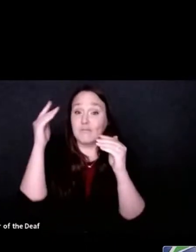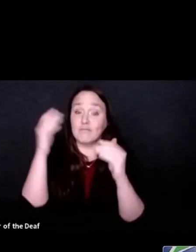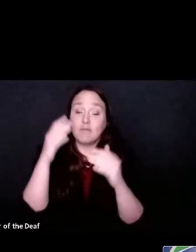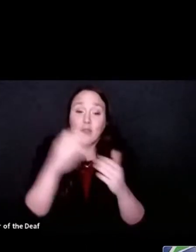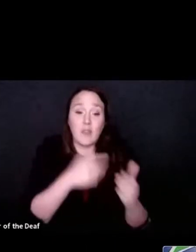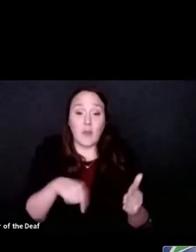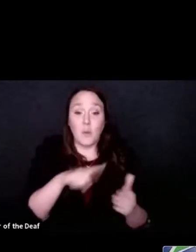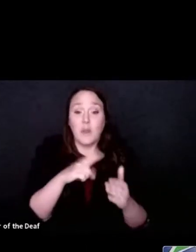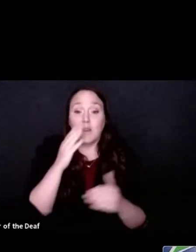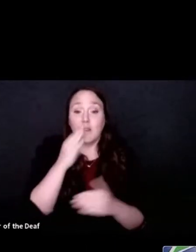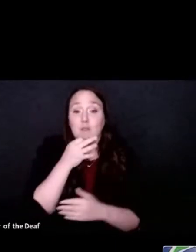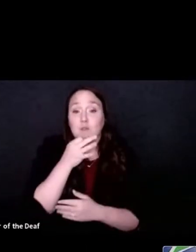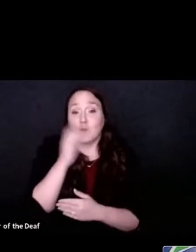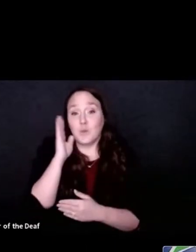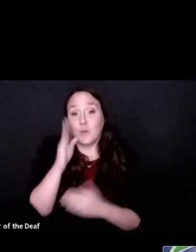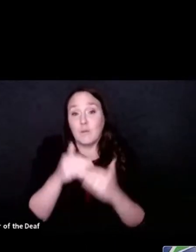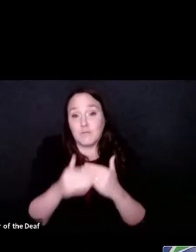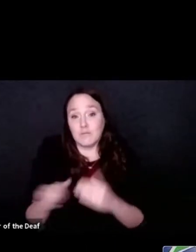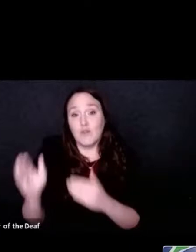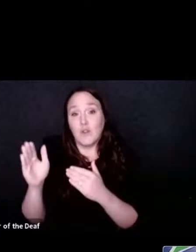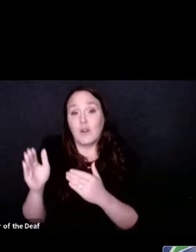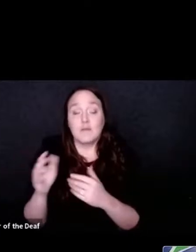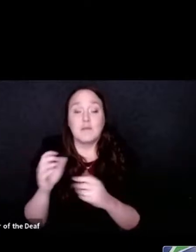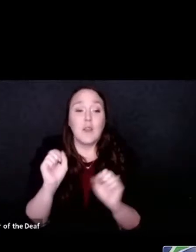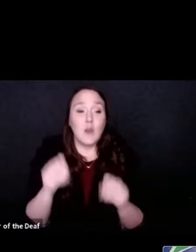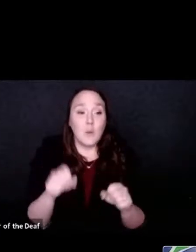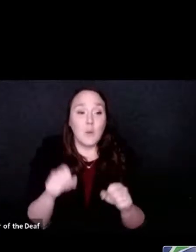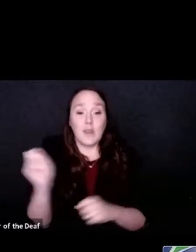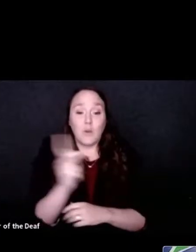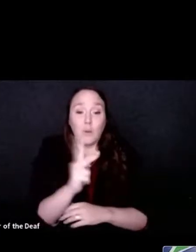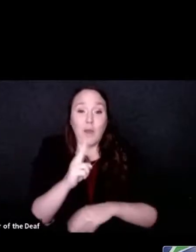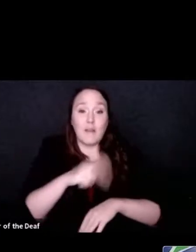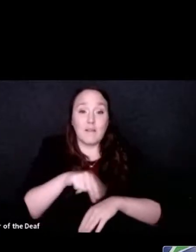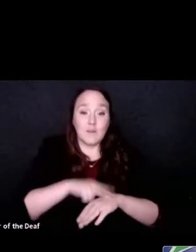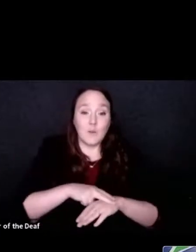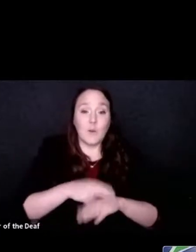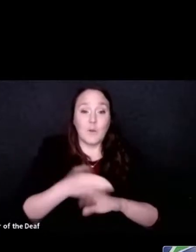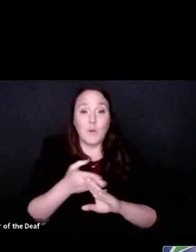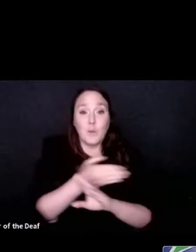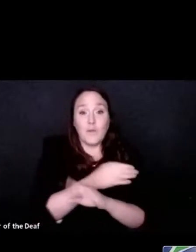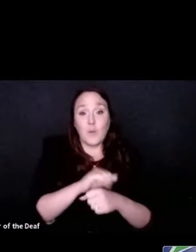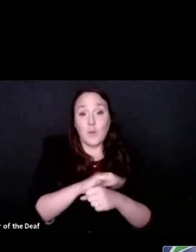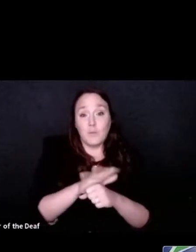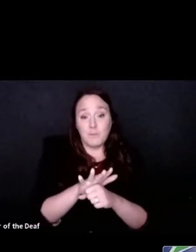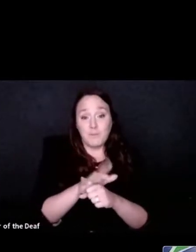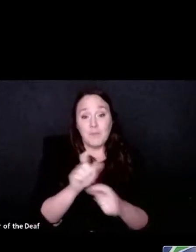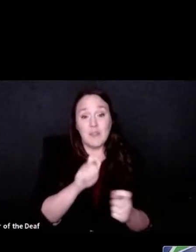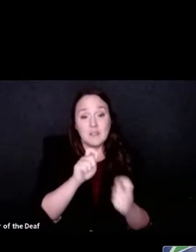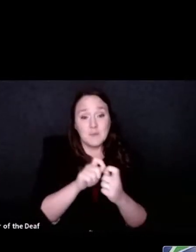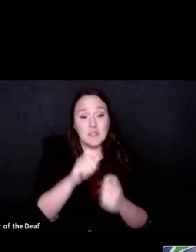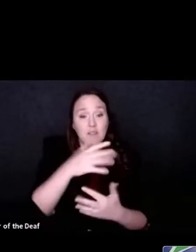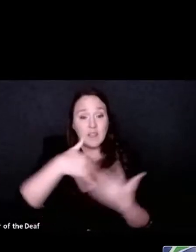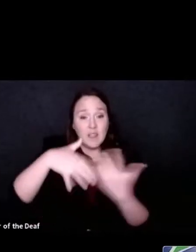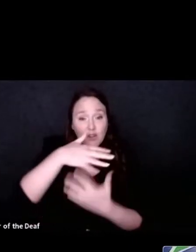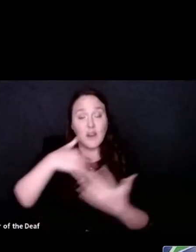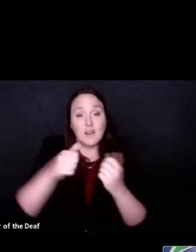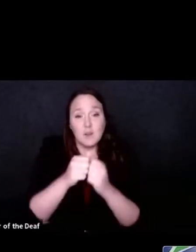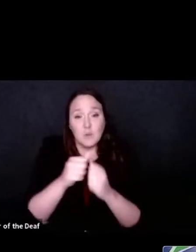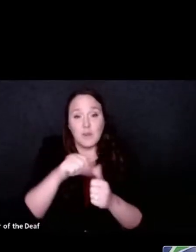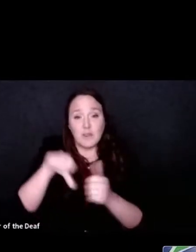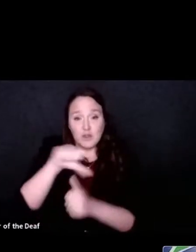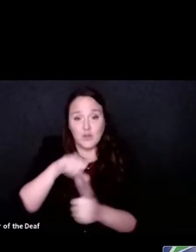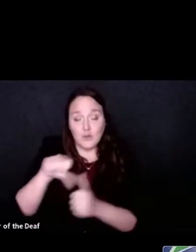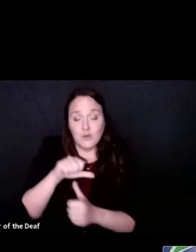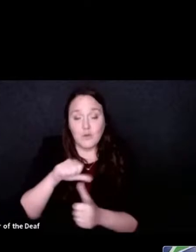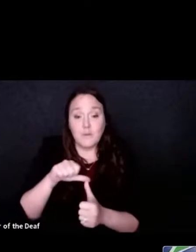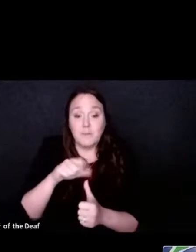moving on and we'll be able to resume some of the normalcy that we knew prior to COVID, specifically interacting with each other.